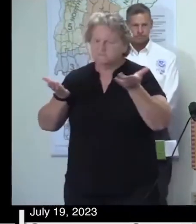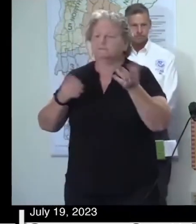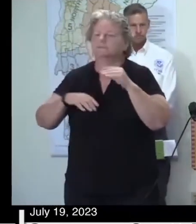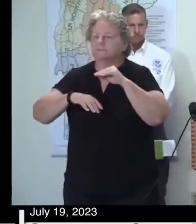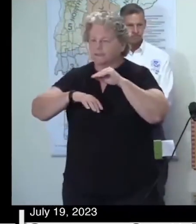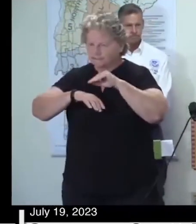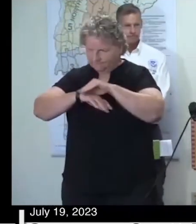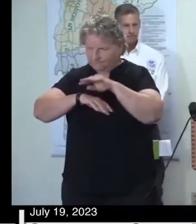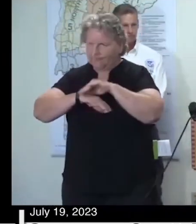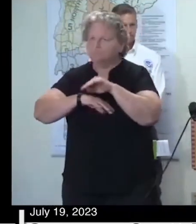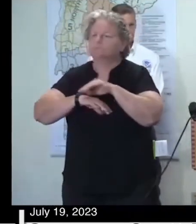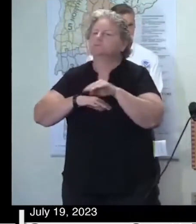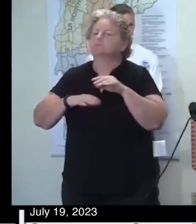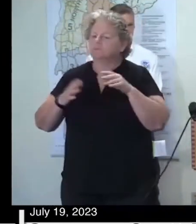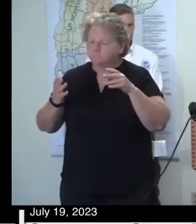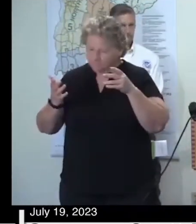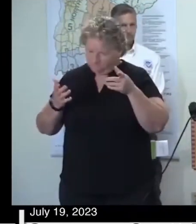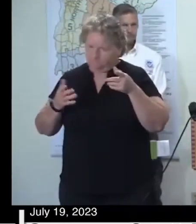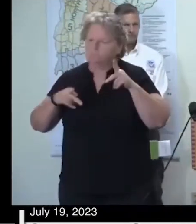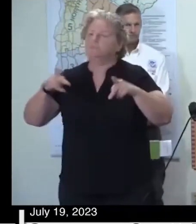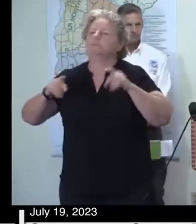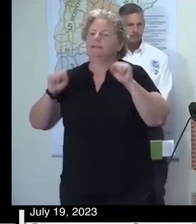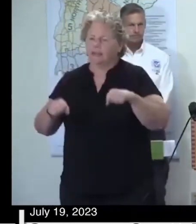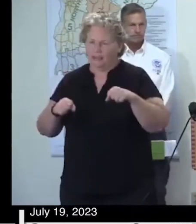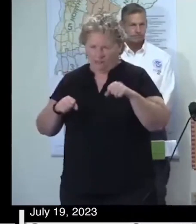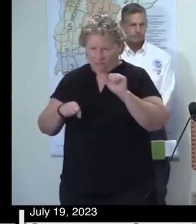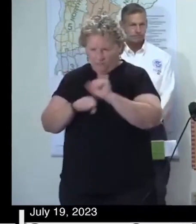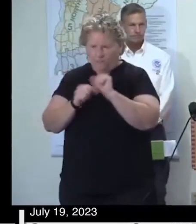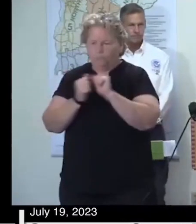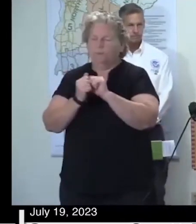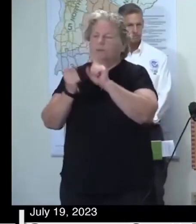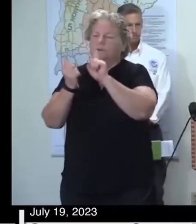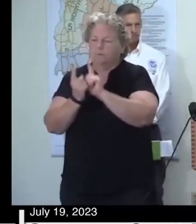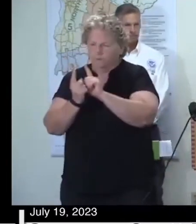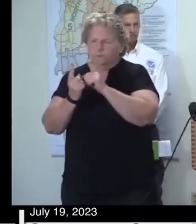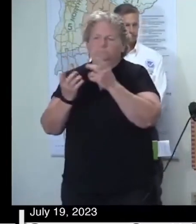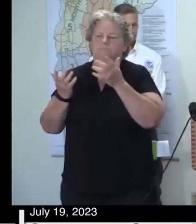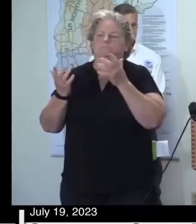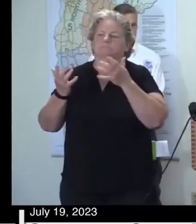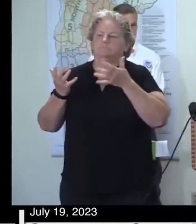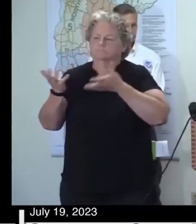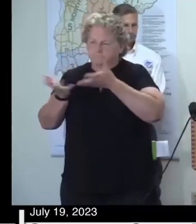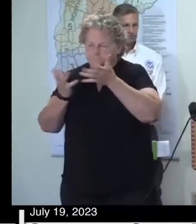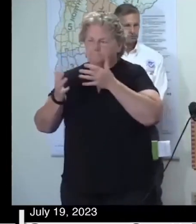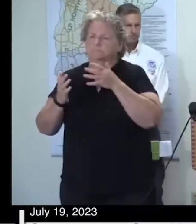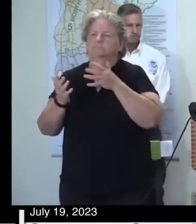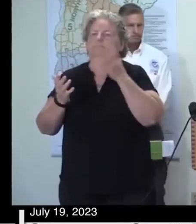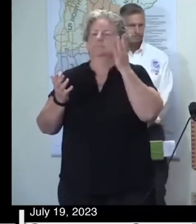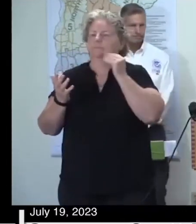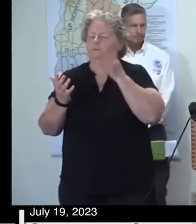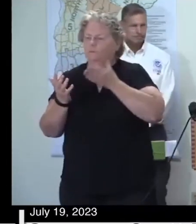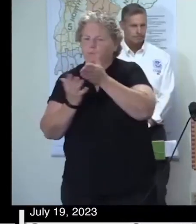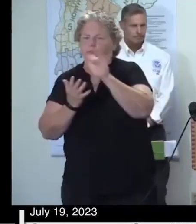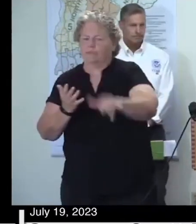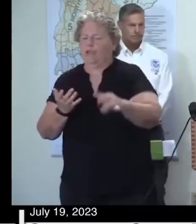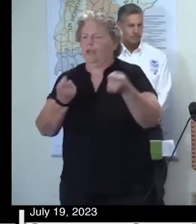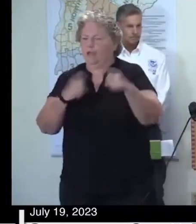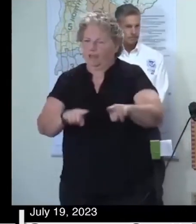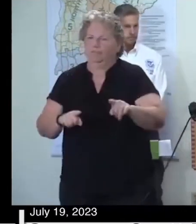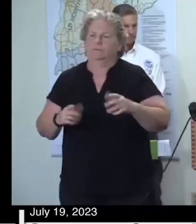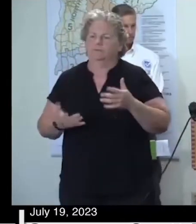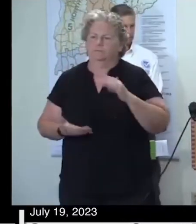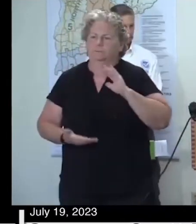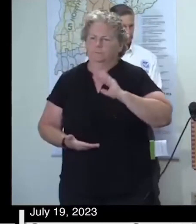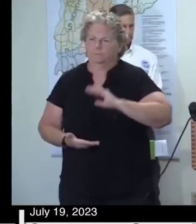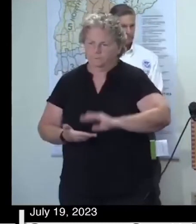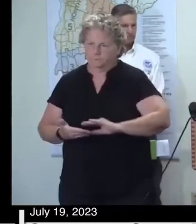health. It is not just visible destruction that leaves a lasting impact. Its effect on our hearts and minds